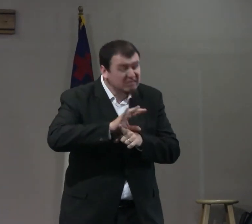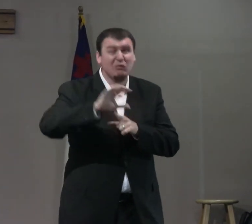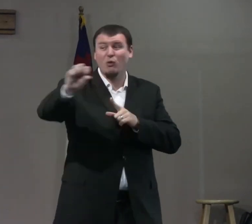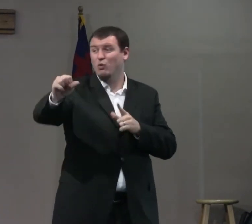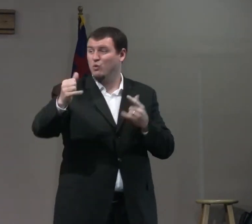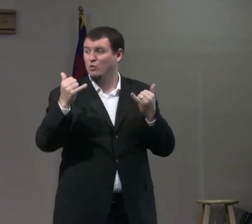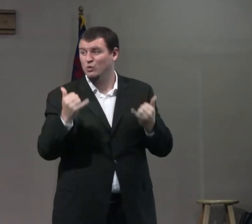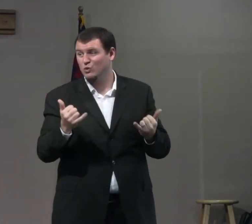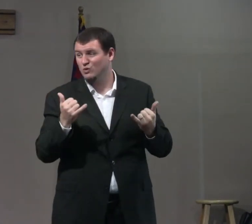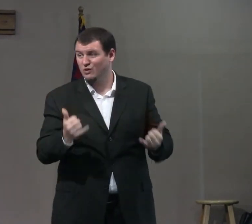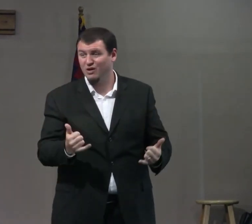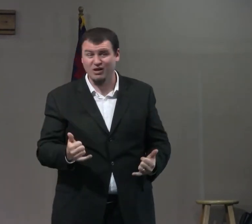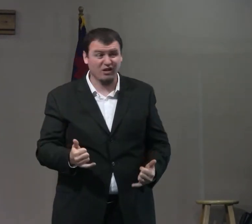Today, technology is